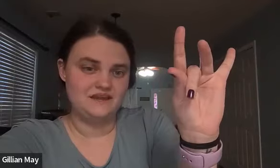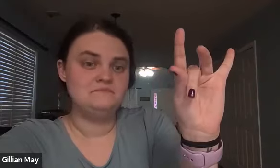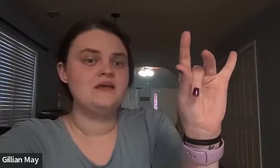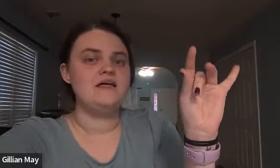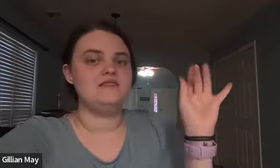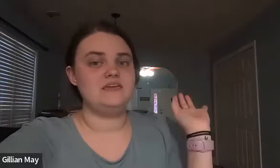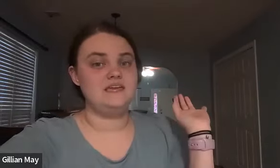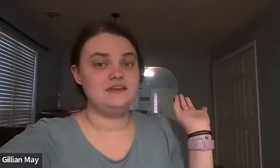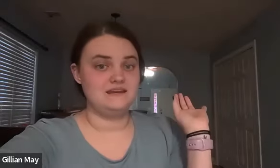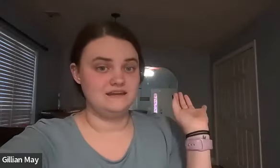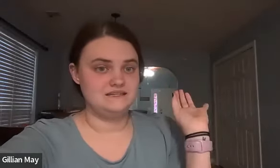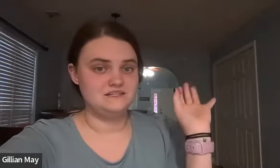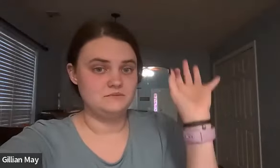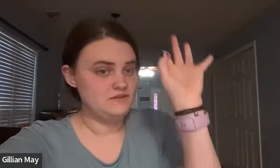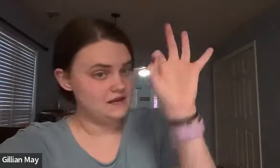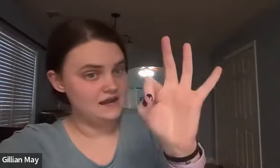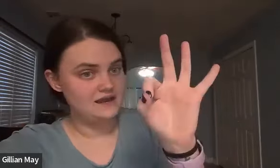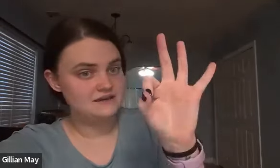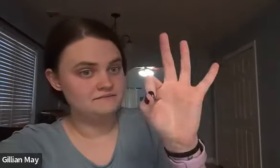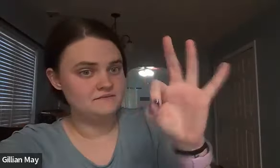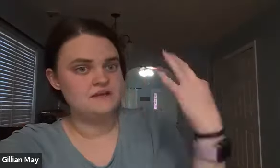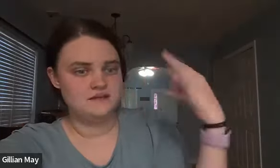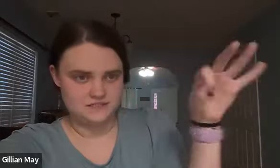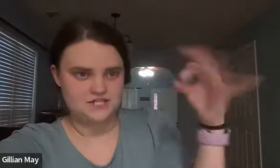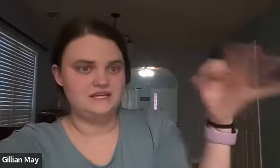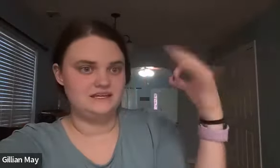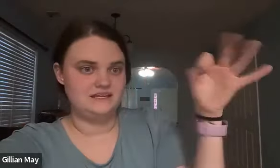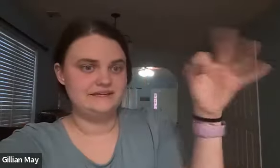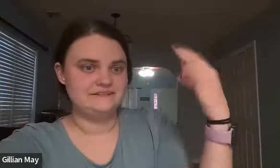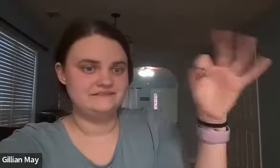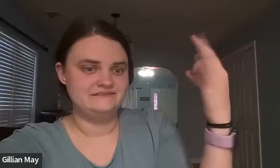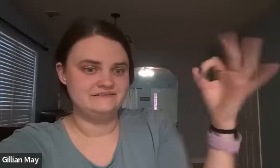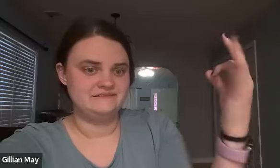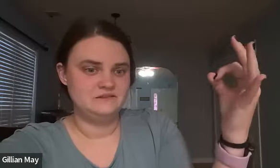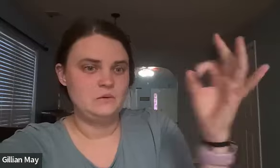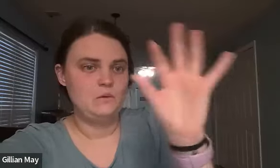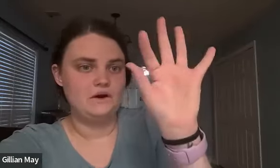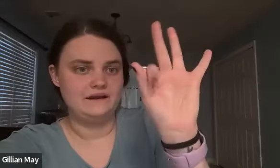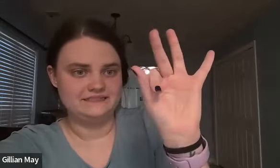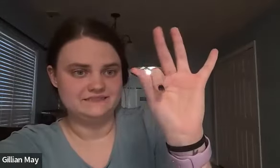Okay. Then 19 is going to be that 9, shaking it, or 19.